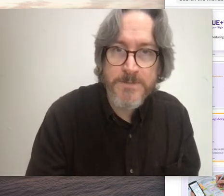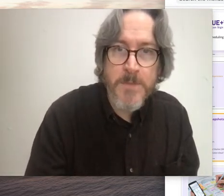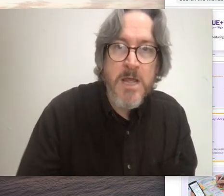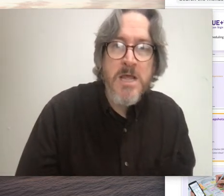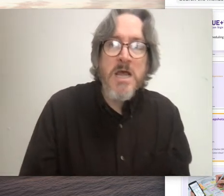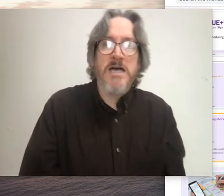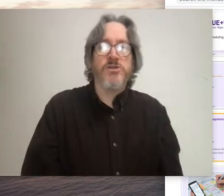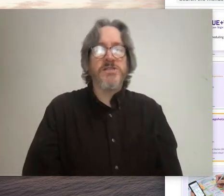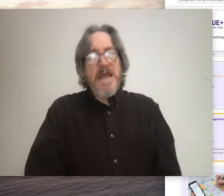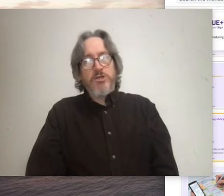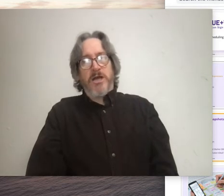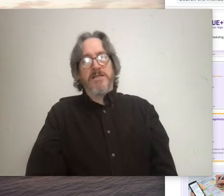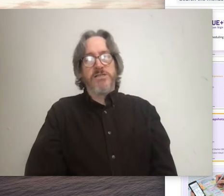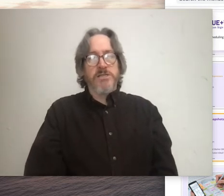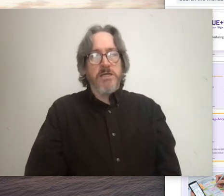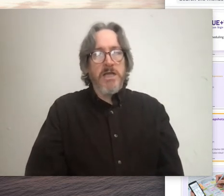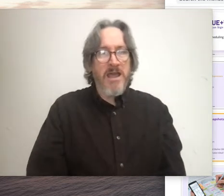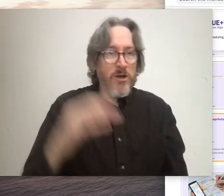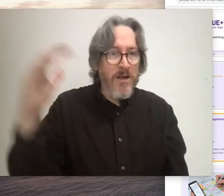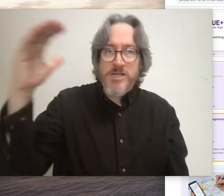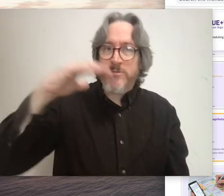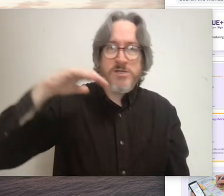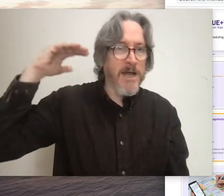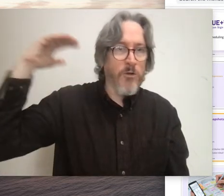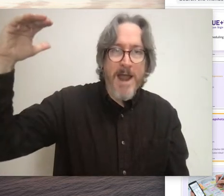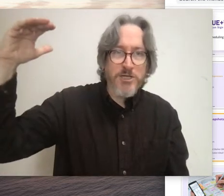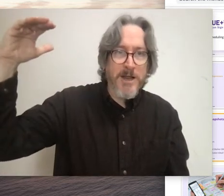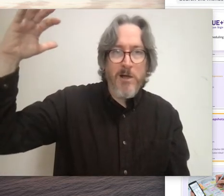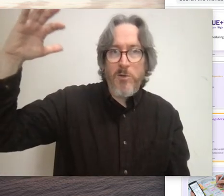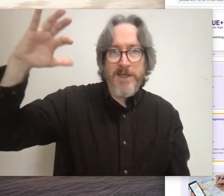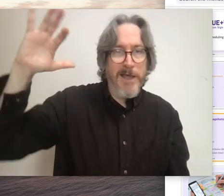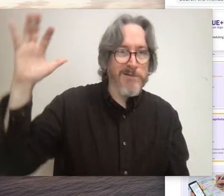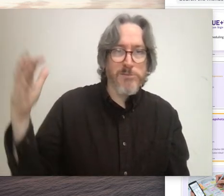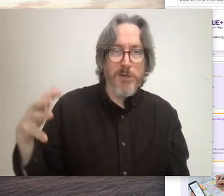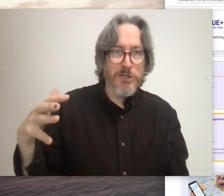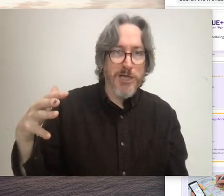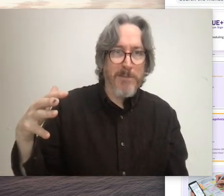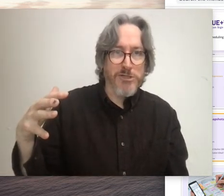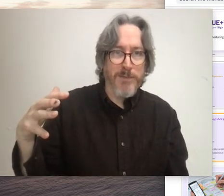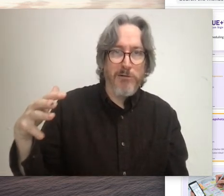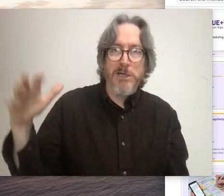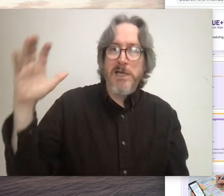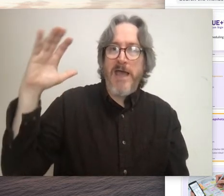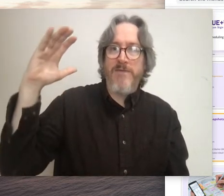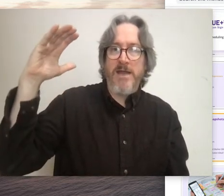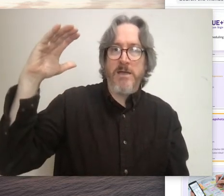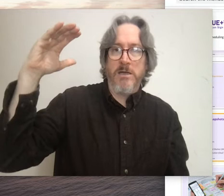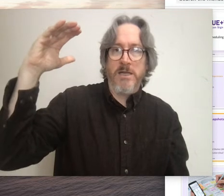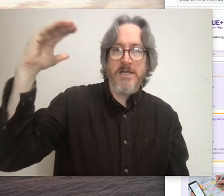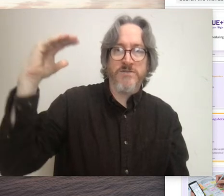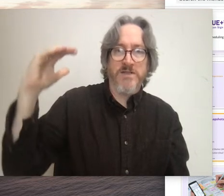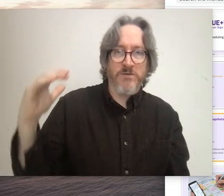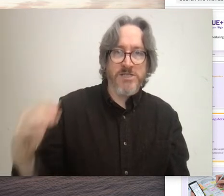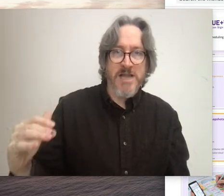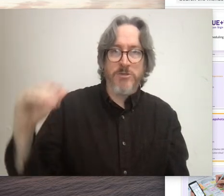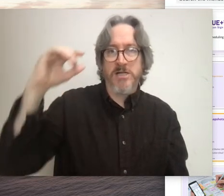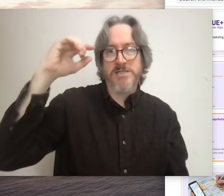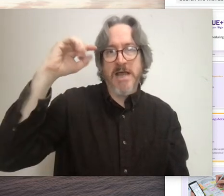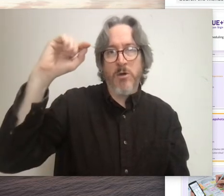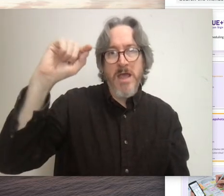videos. So the snapshots, you know, every chapter's got a rationale where they kind of explain what the chapter's about, and then each of the